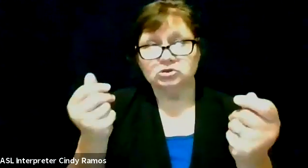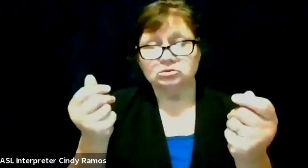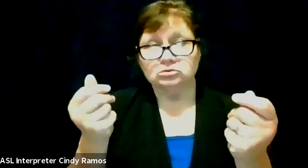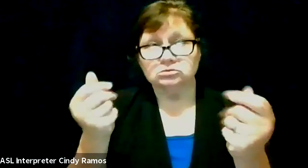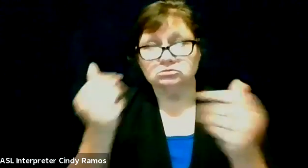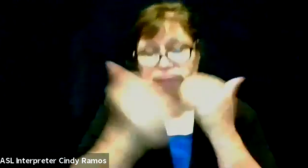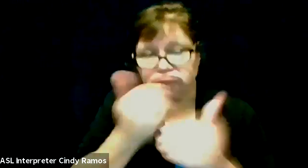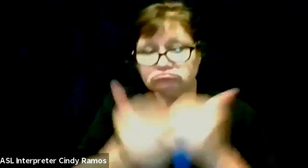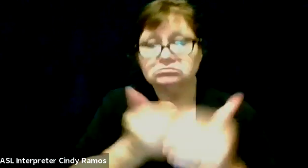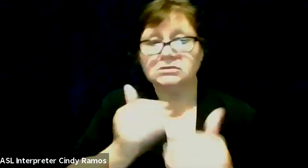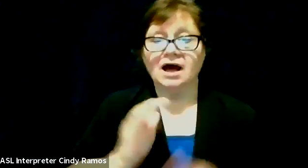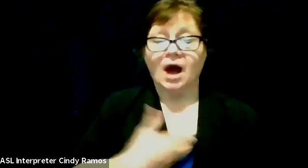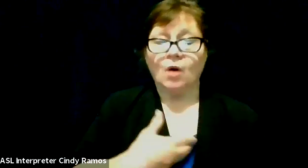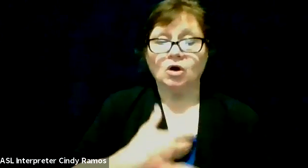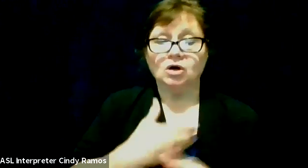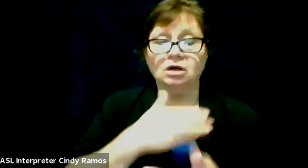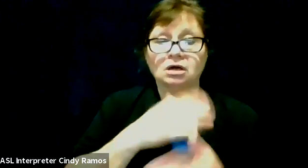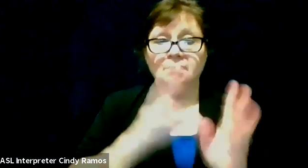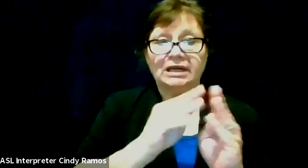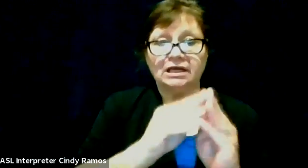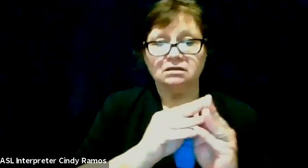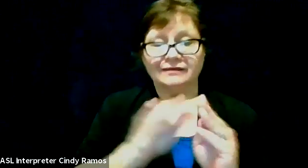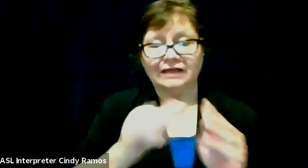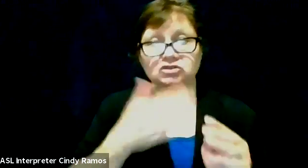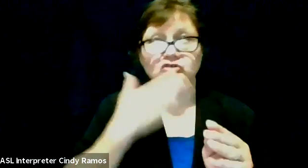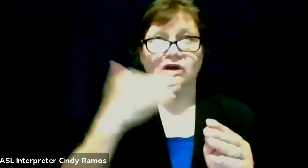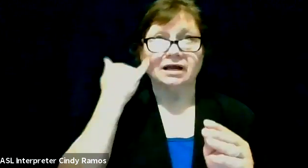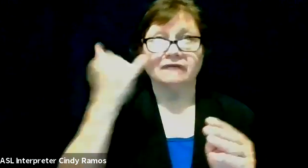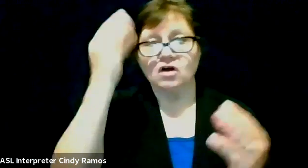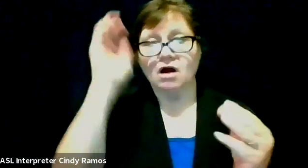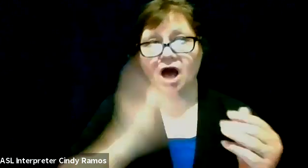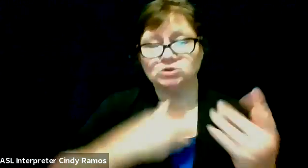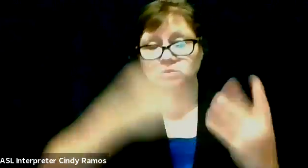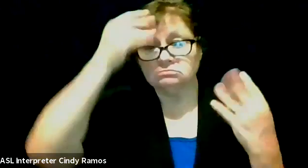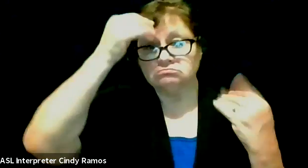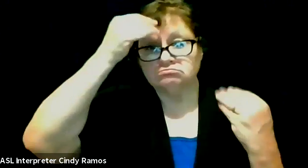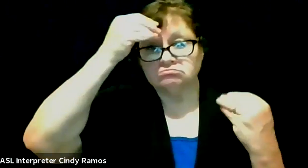that's a beneficial aim for us to explore over the longer term.